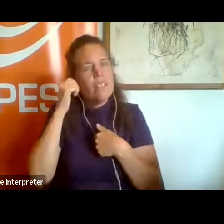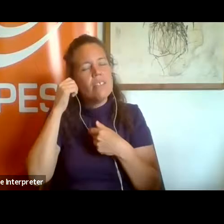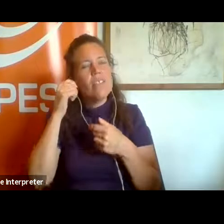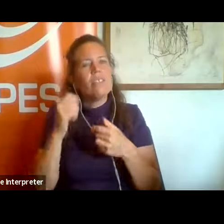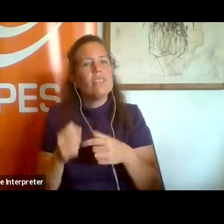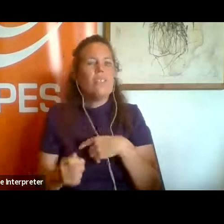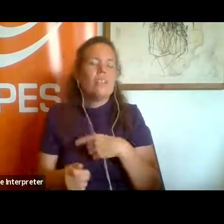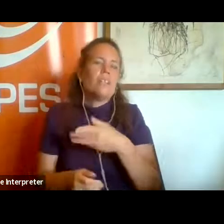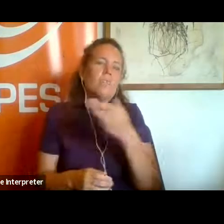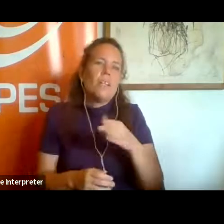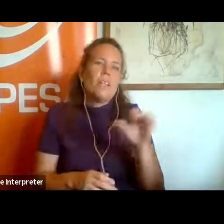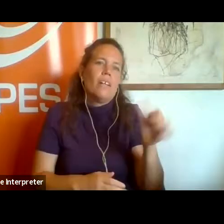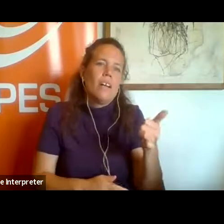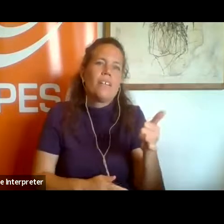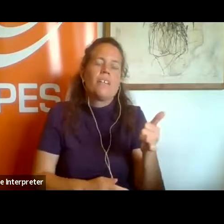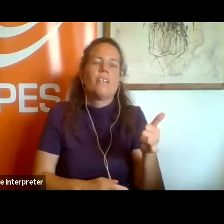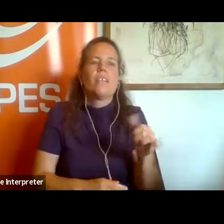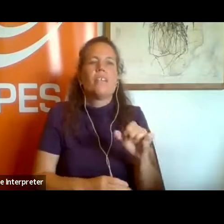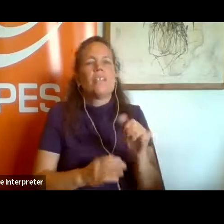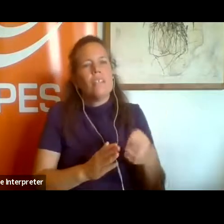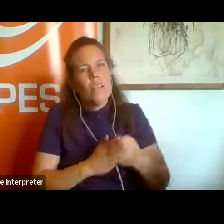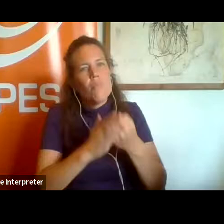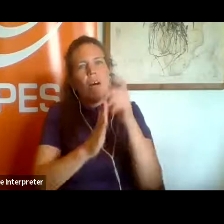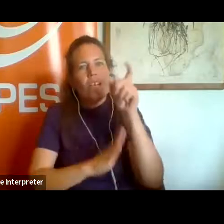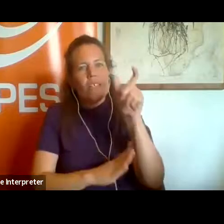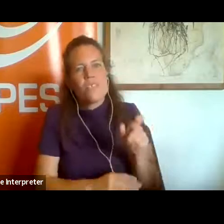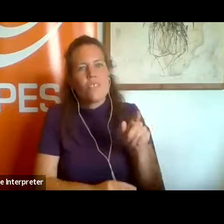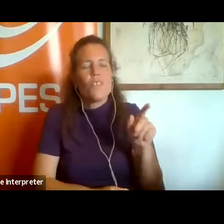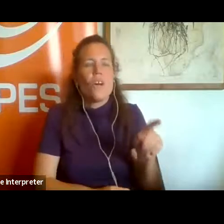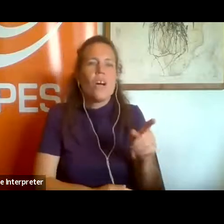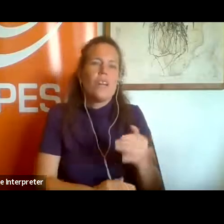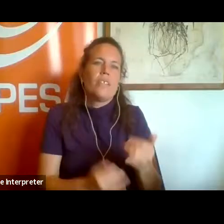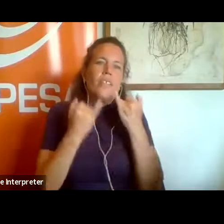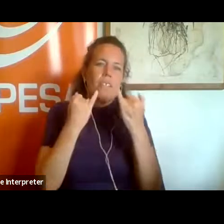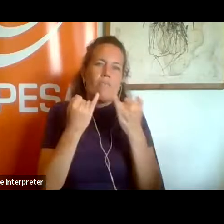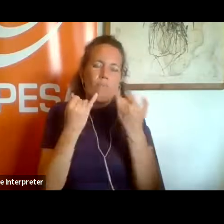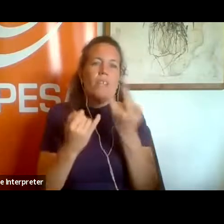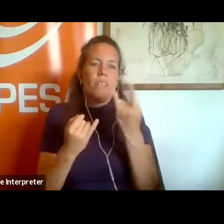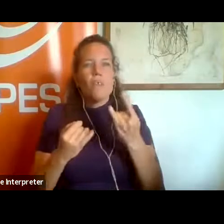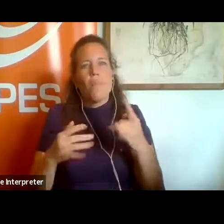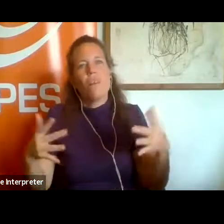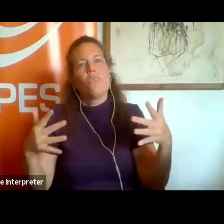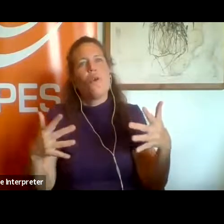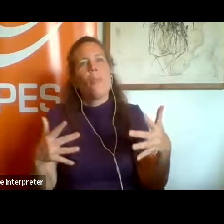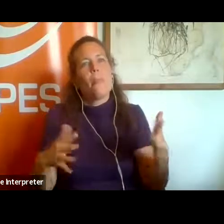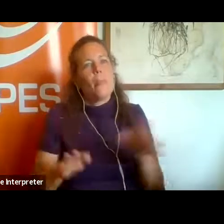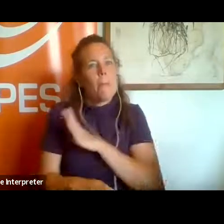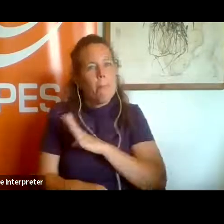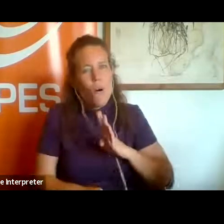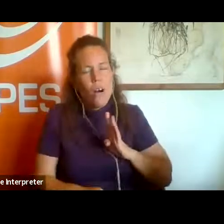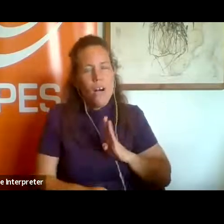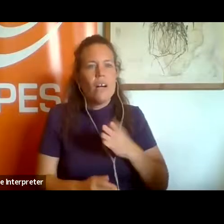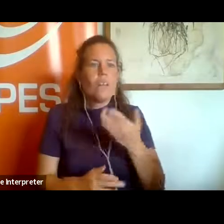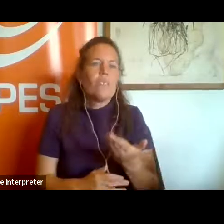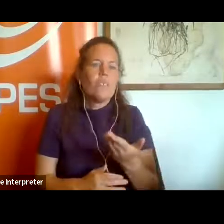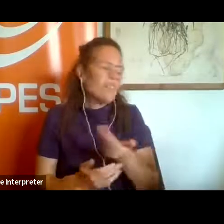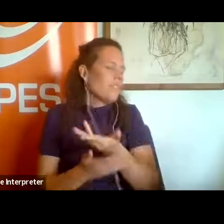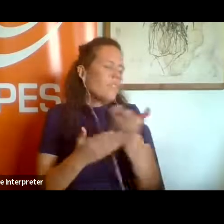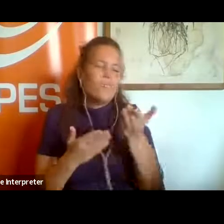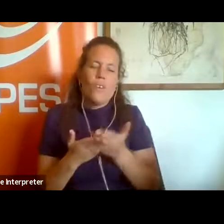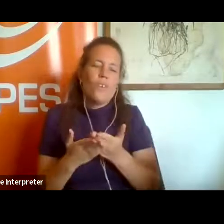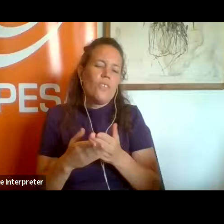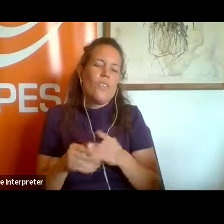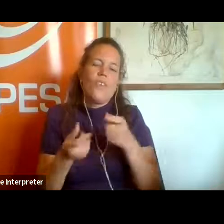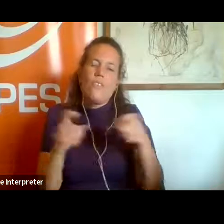ambassador, Gurmahar Kaur. We also have information about our board and all of the cool initiatives that we're working on.